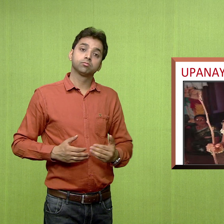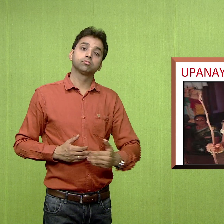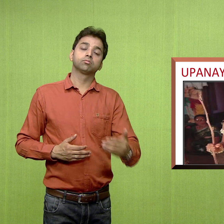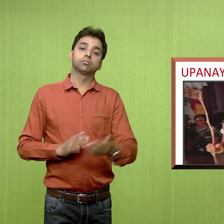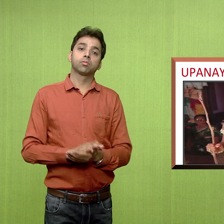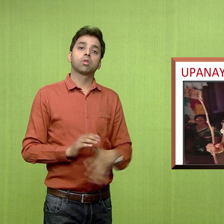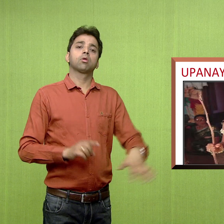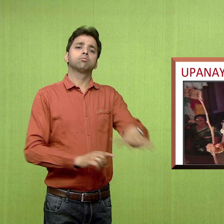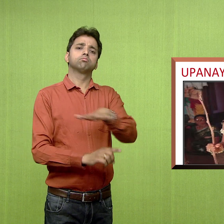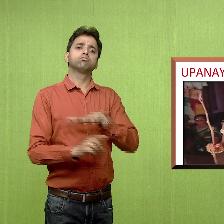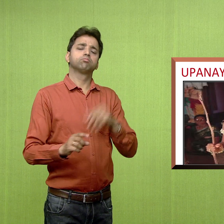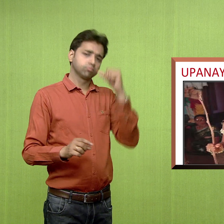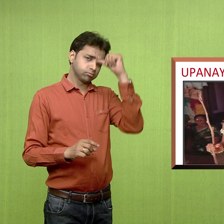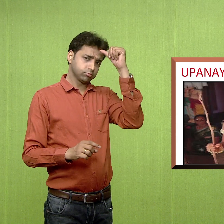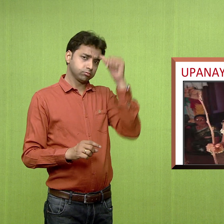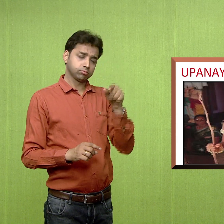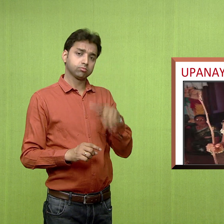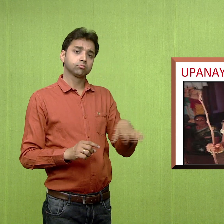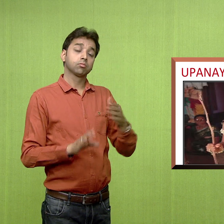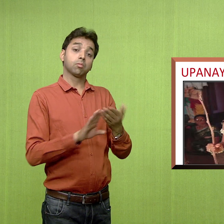among the Hindus in ancient period.